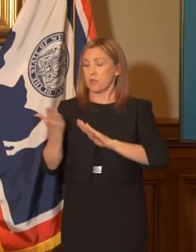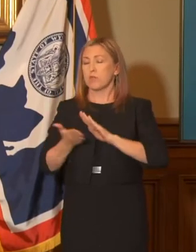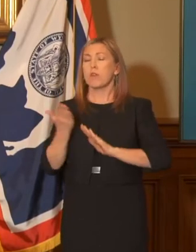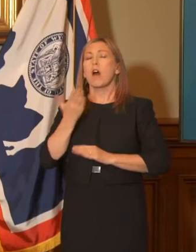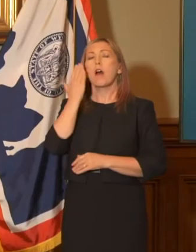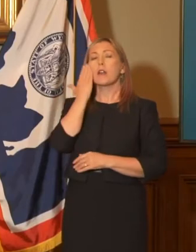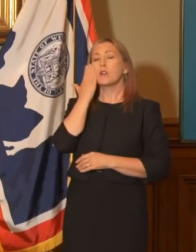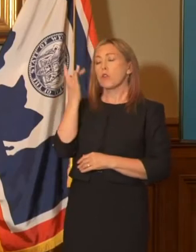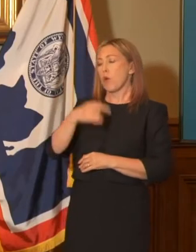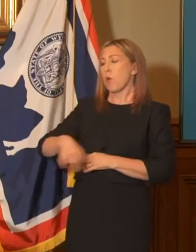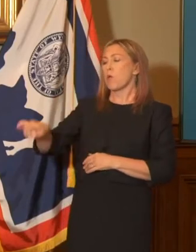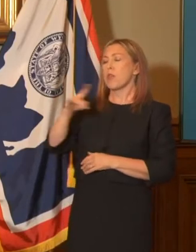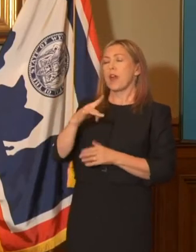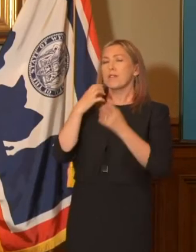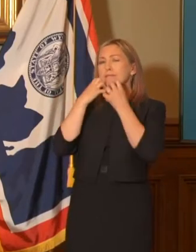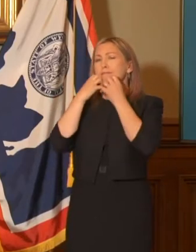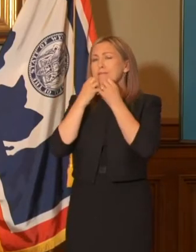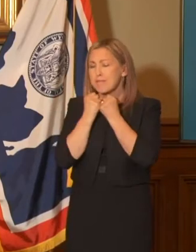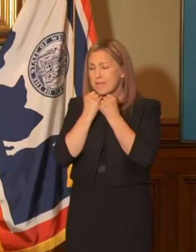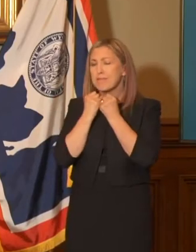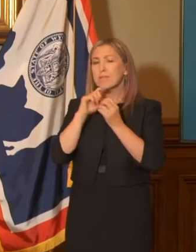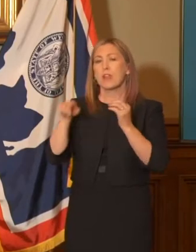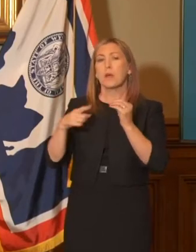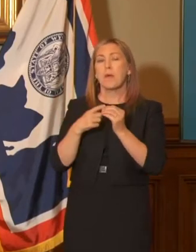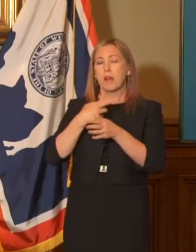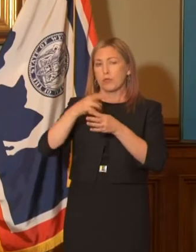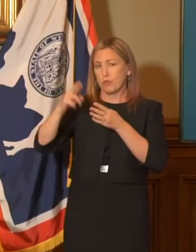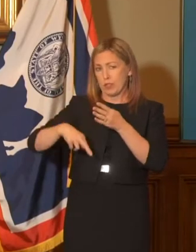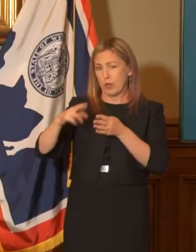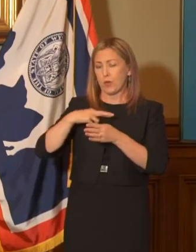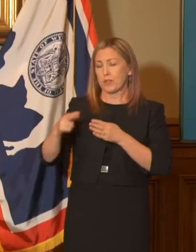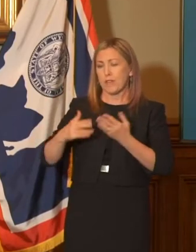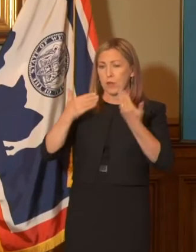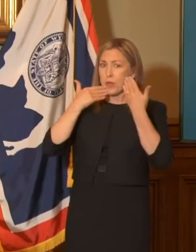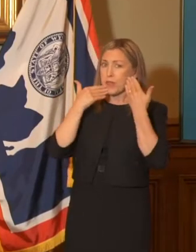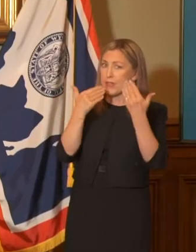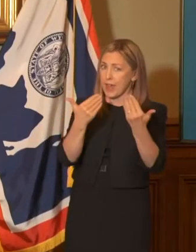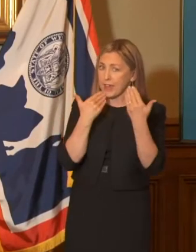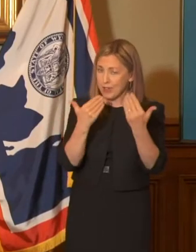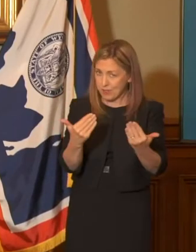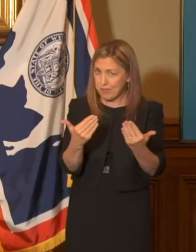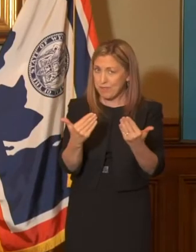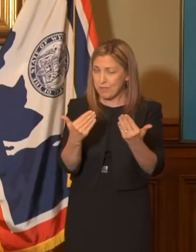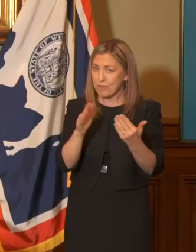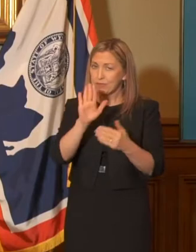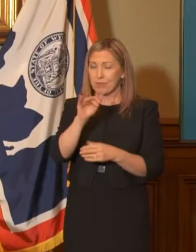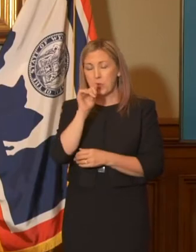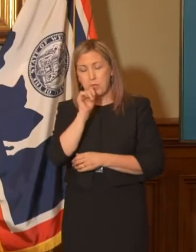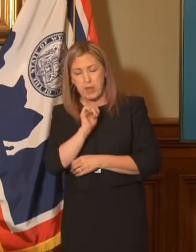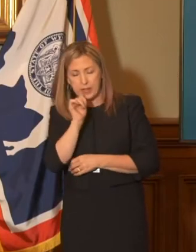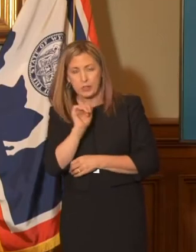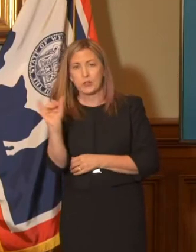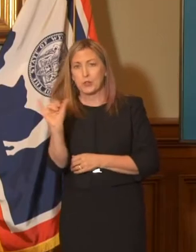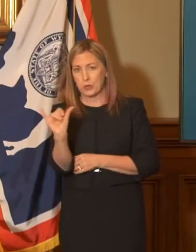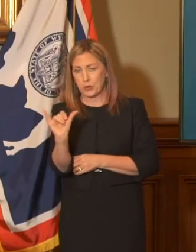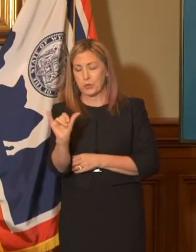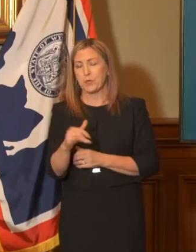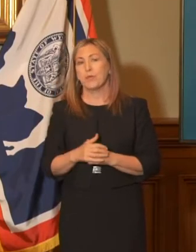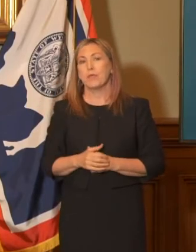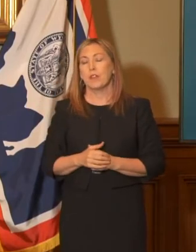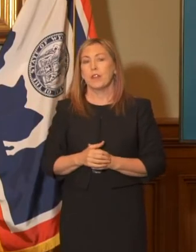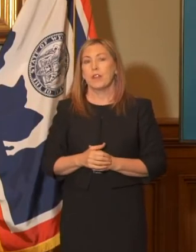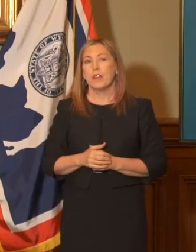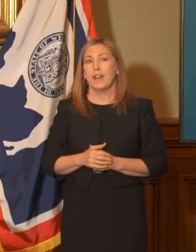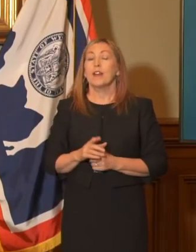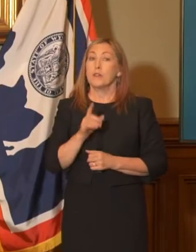care about the results. And I want to thank them for that, and I want to thank them for their patience. It is